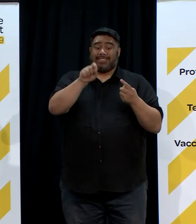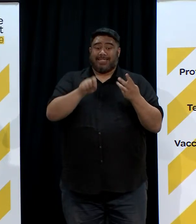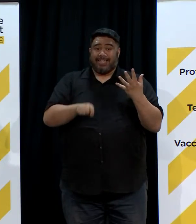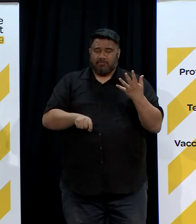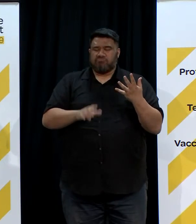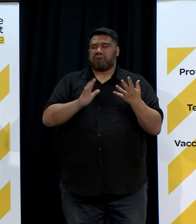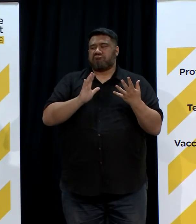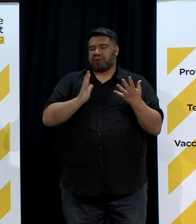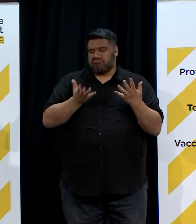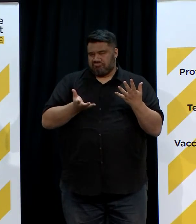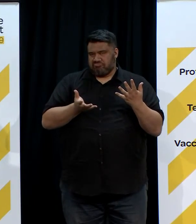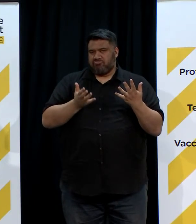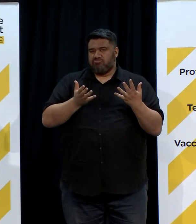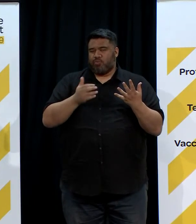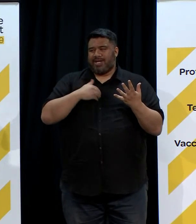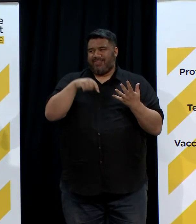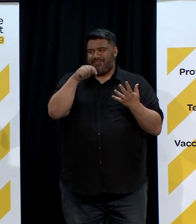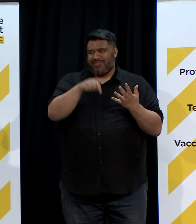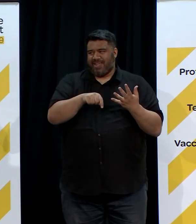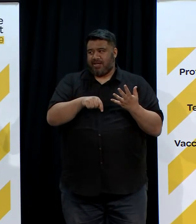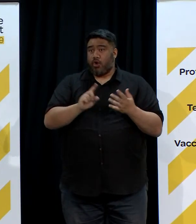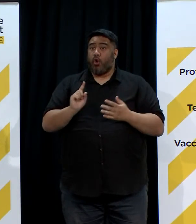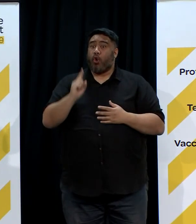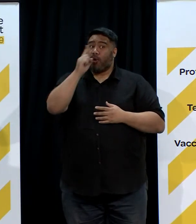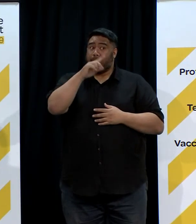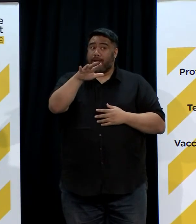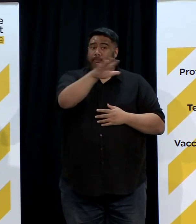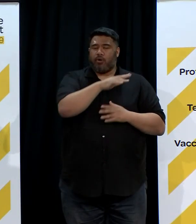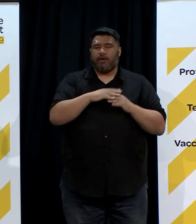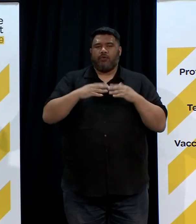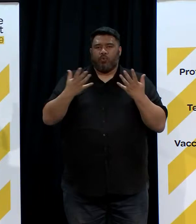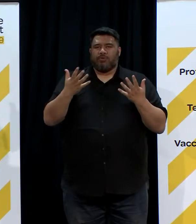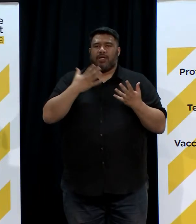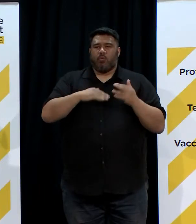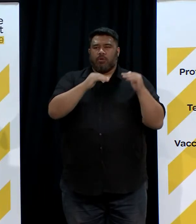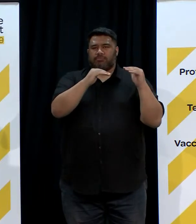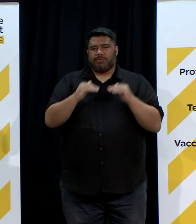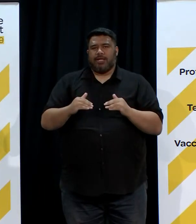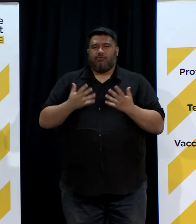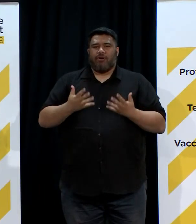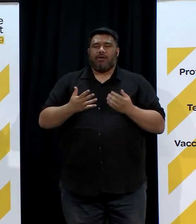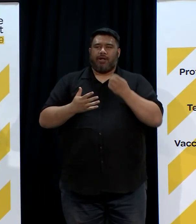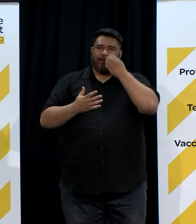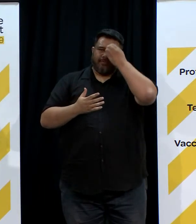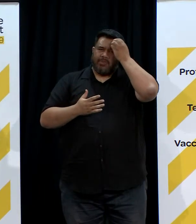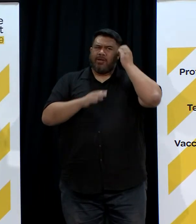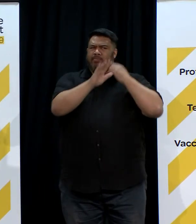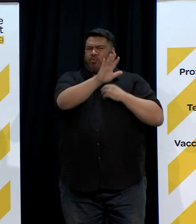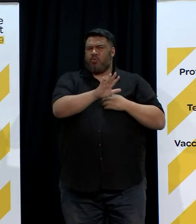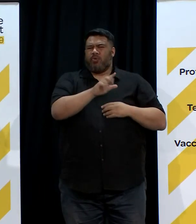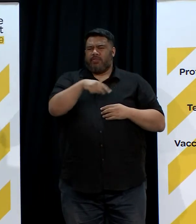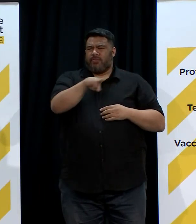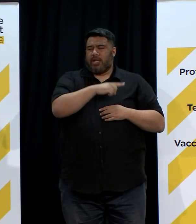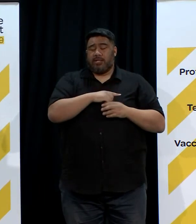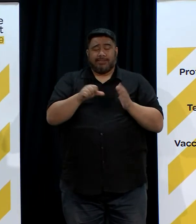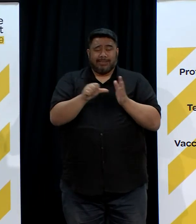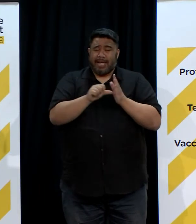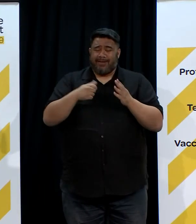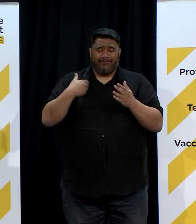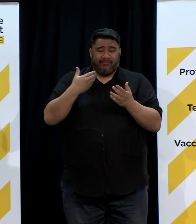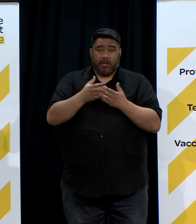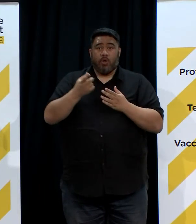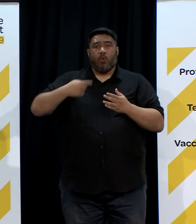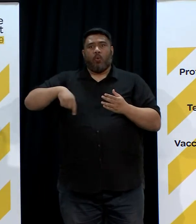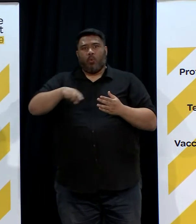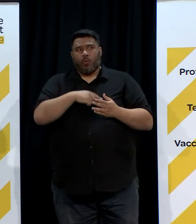for people in Auckland that they will be wanting to see their alert levels come down. They have been doing it tough, and we all really